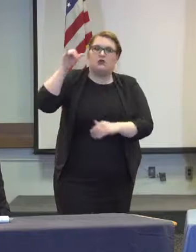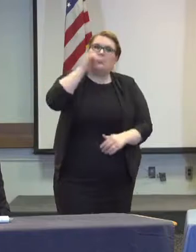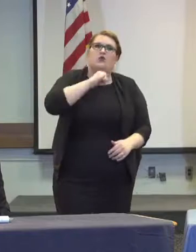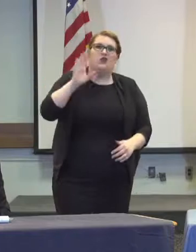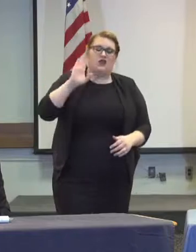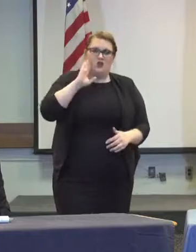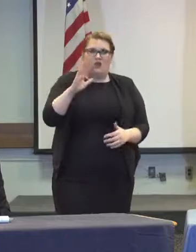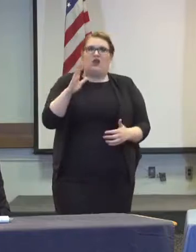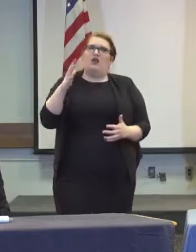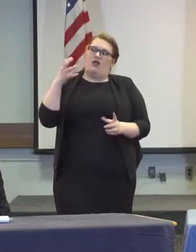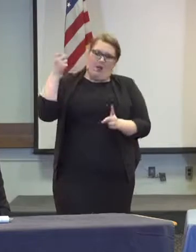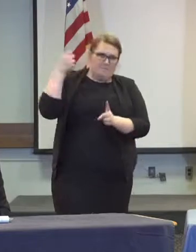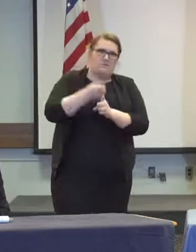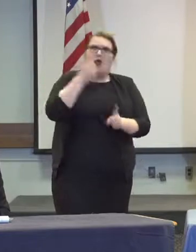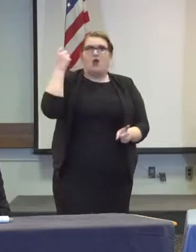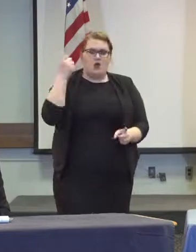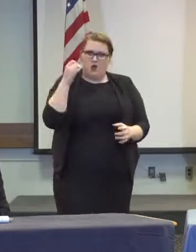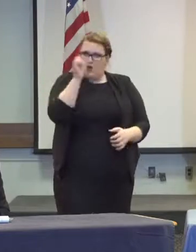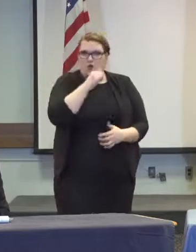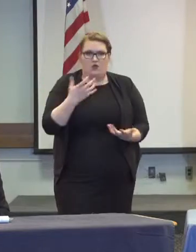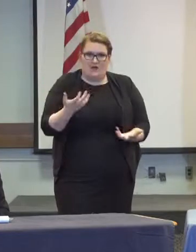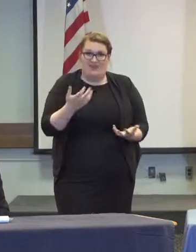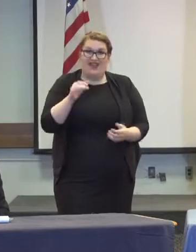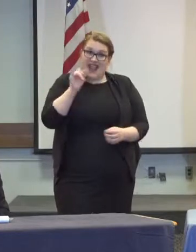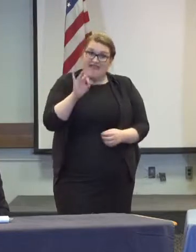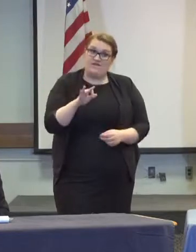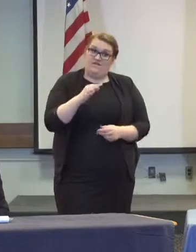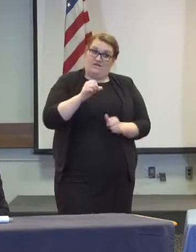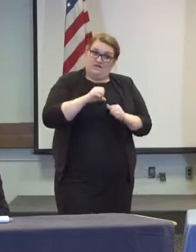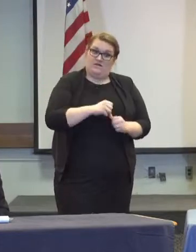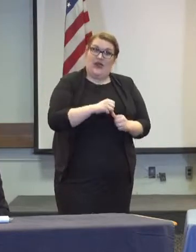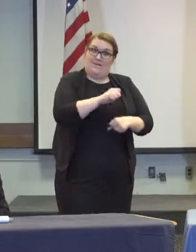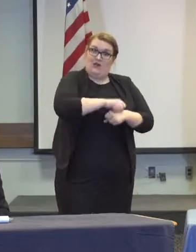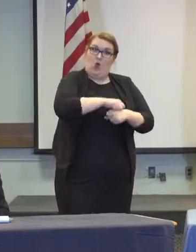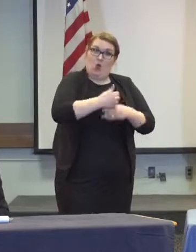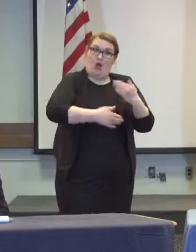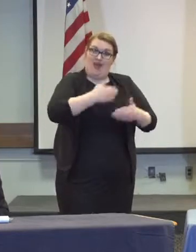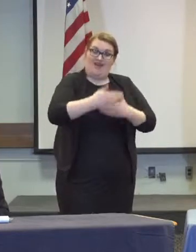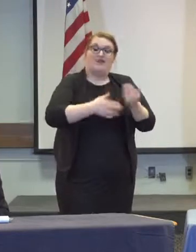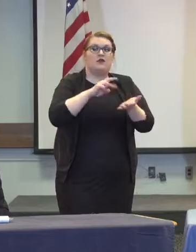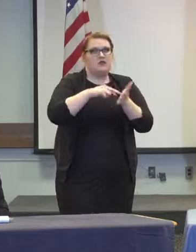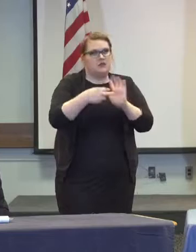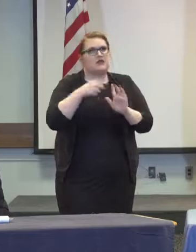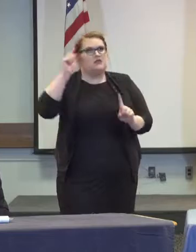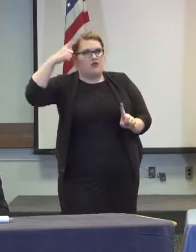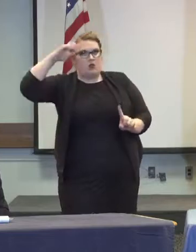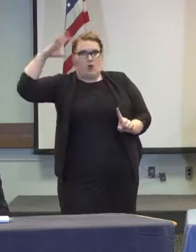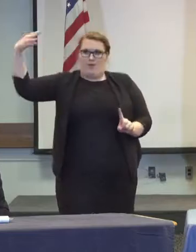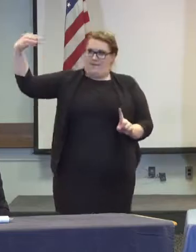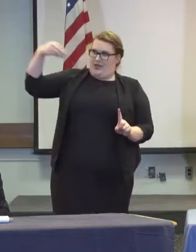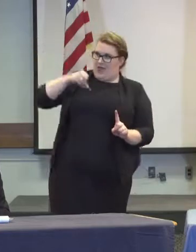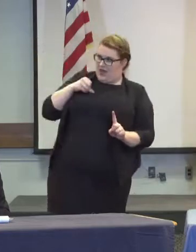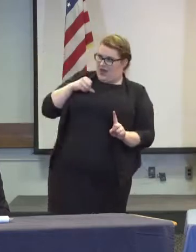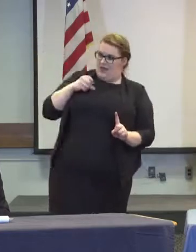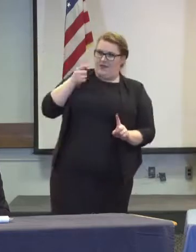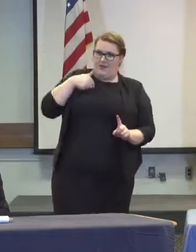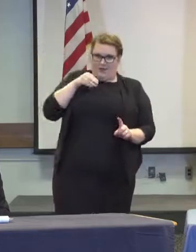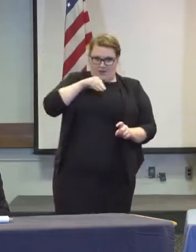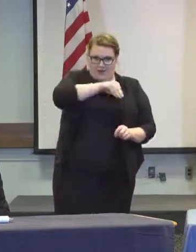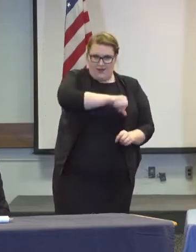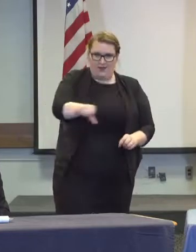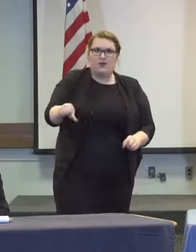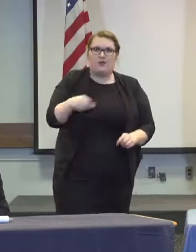hit. If you keep people employed, the government is going to pay you to keep